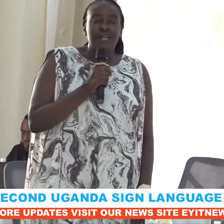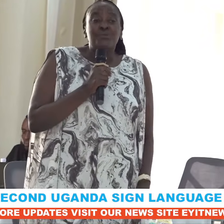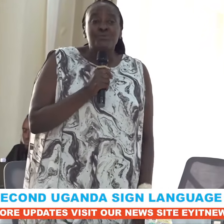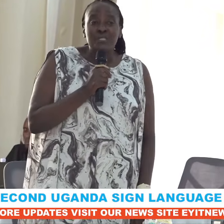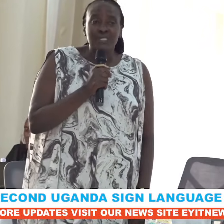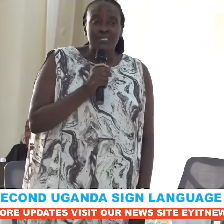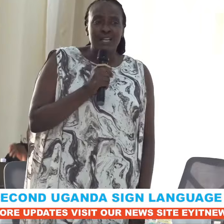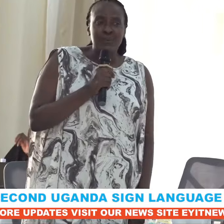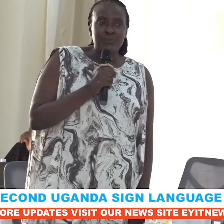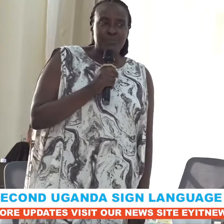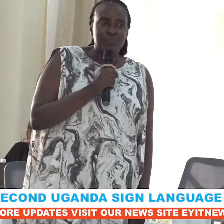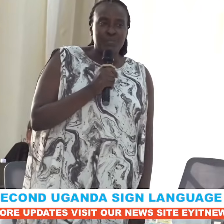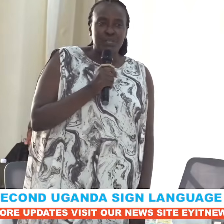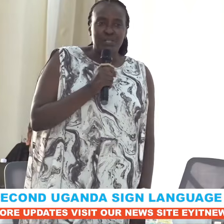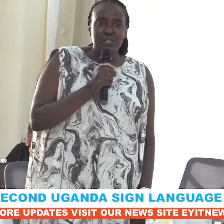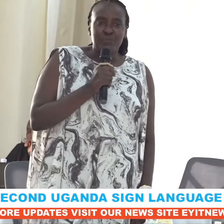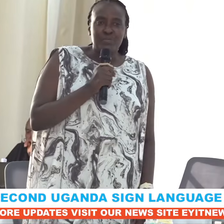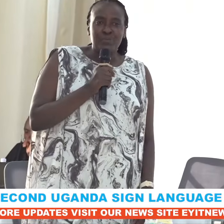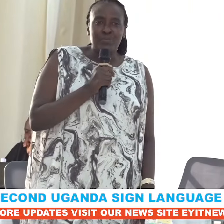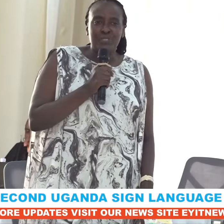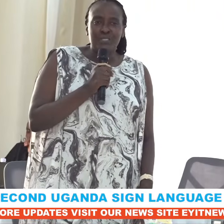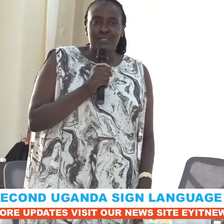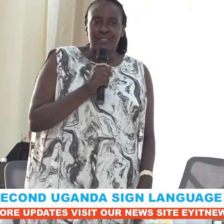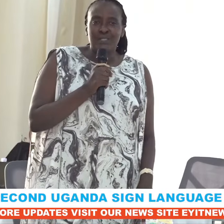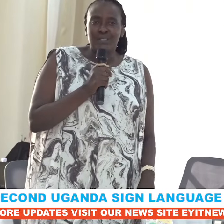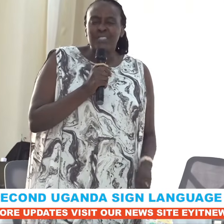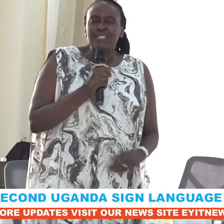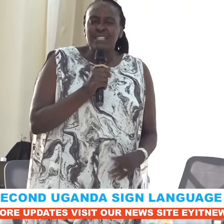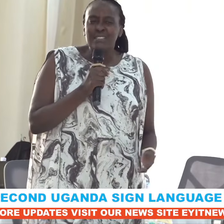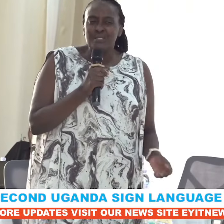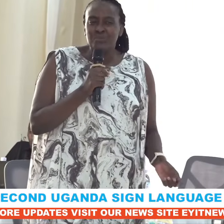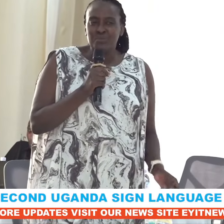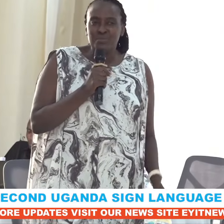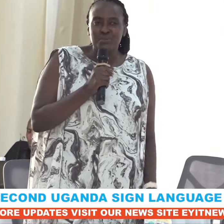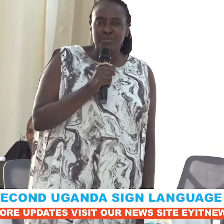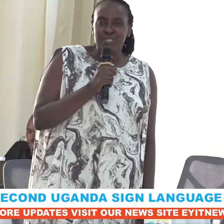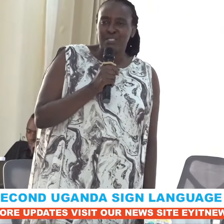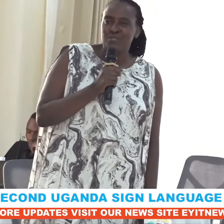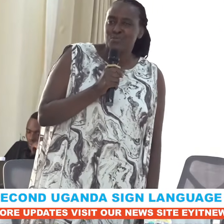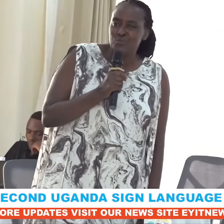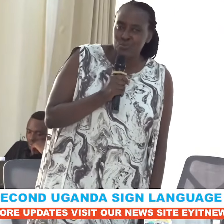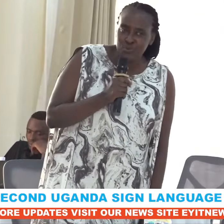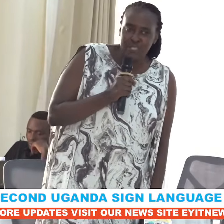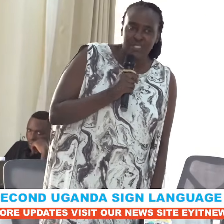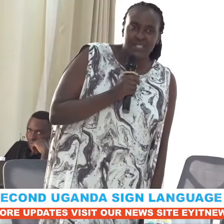and couldn't help because